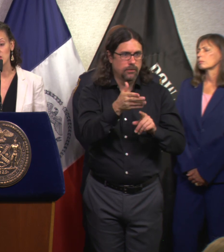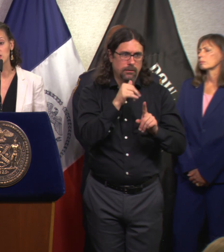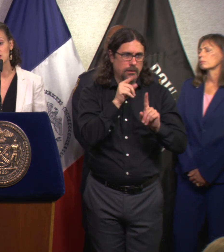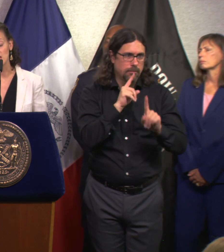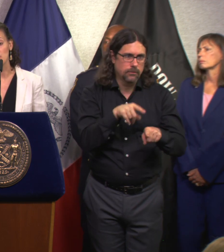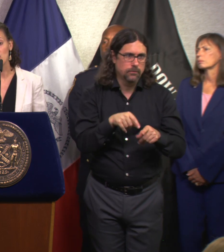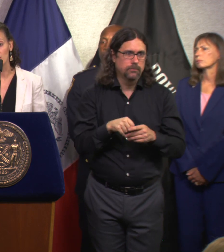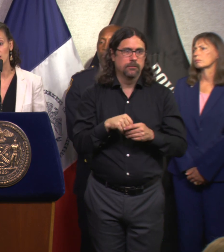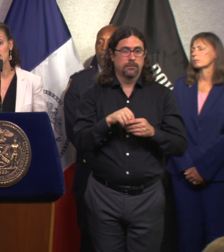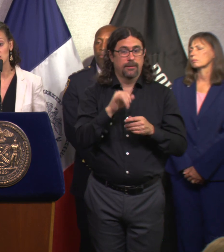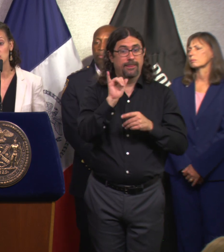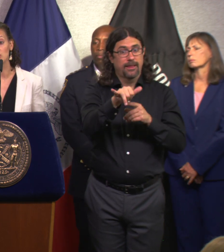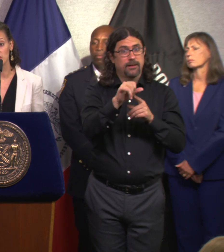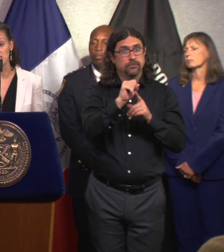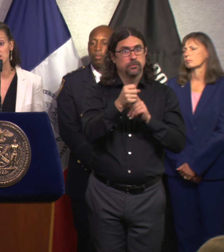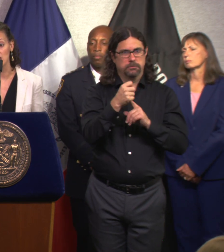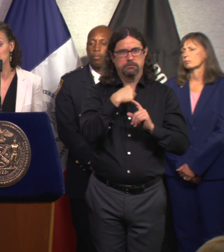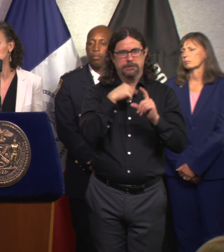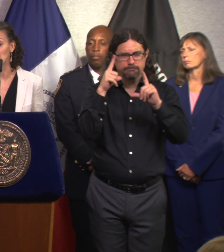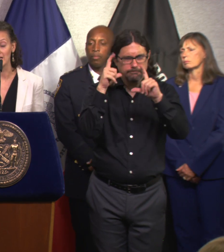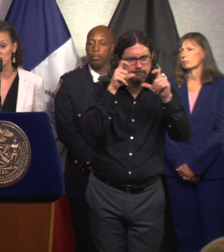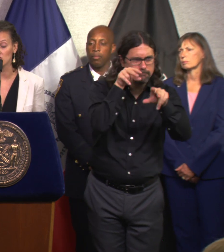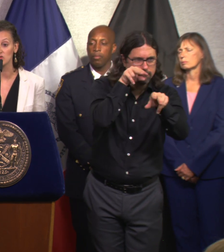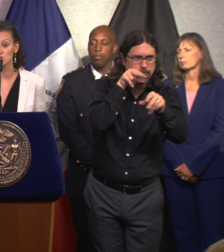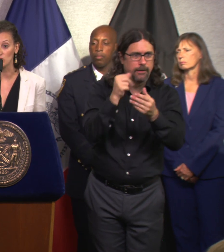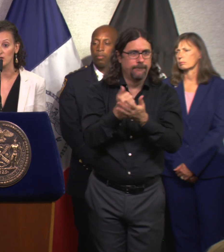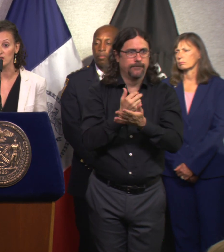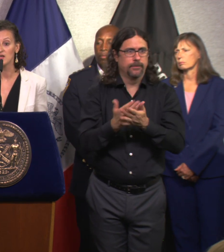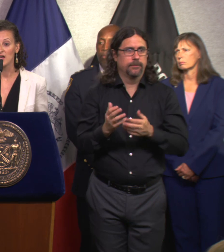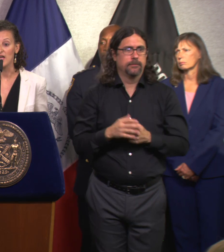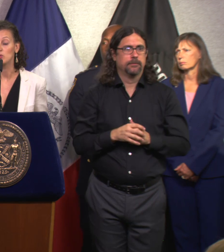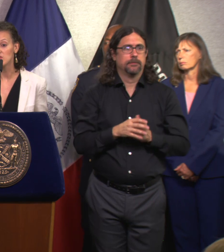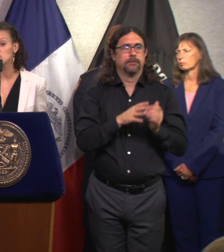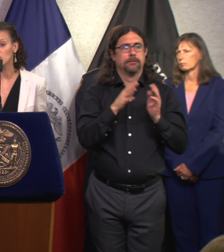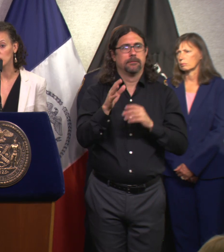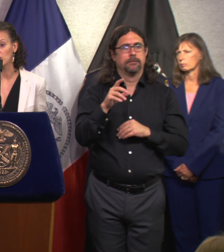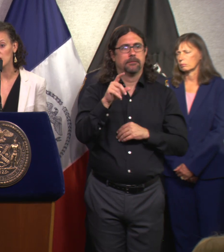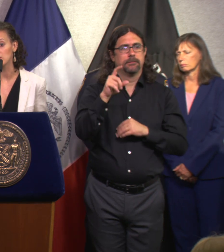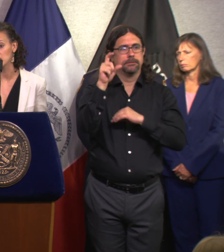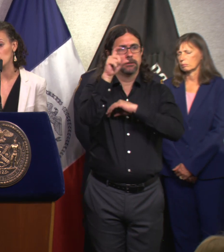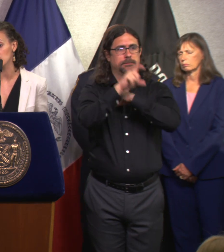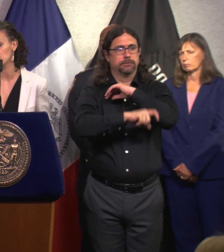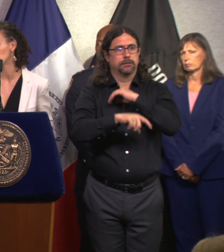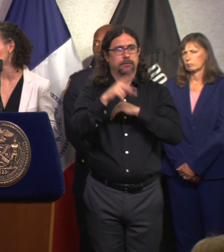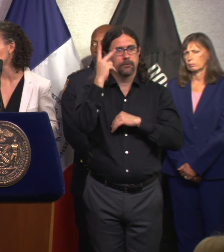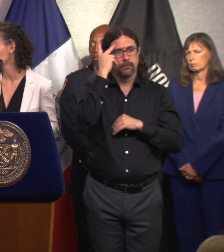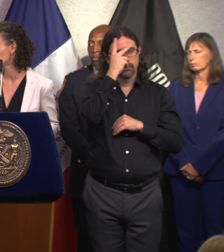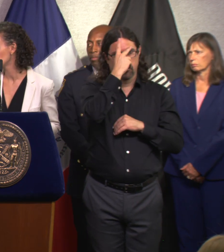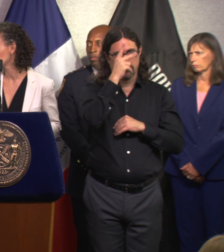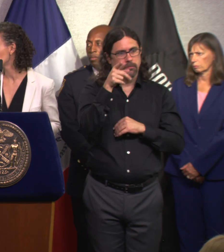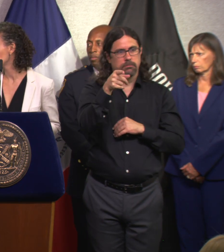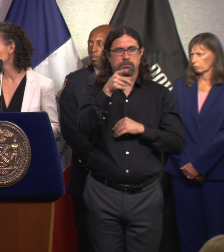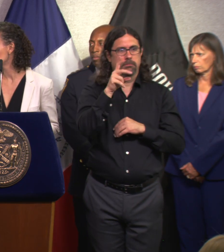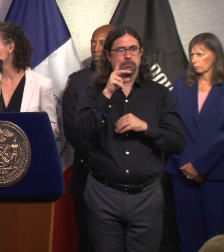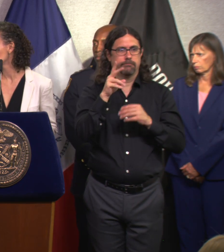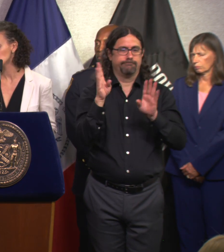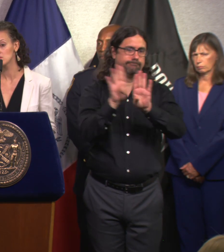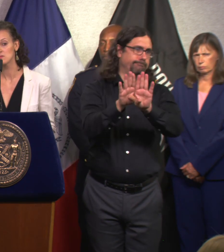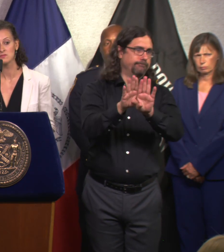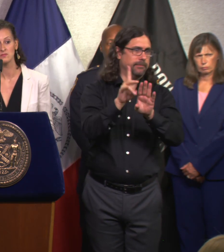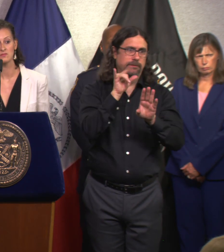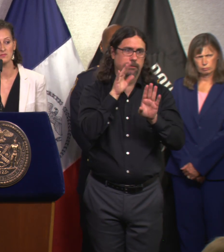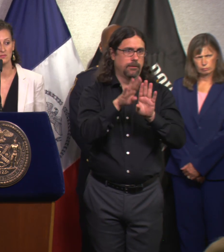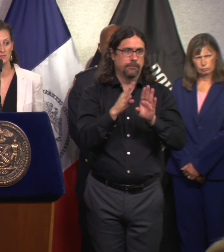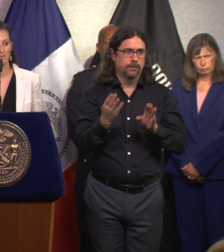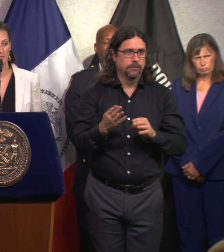then also Sunset Park, a super received a knock, did not answer the door, and we've spoken with him and his wife. Any other ICE questions